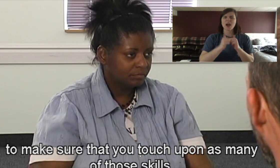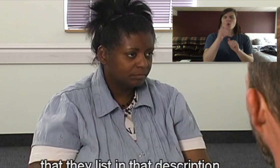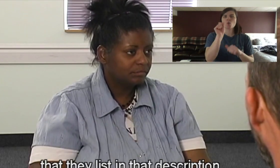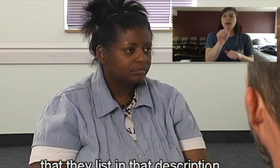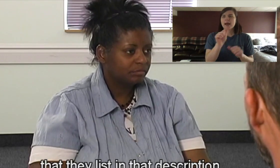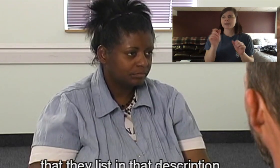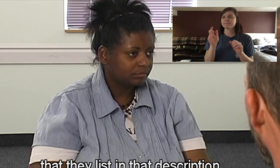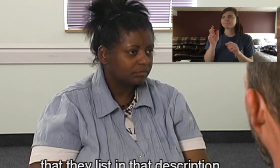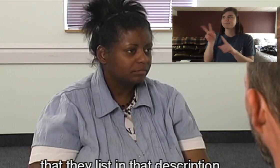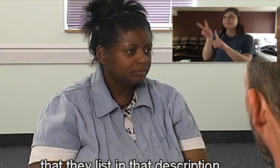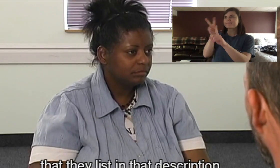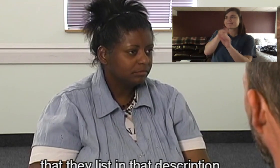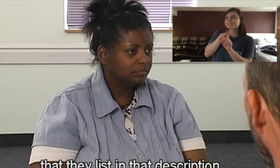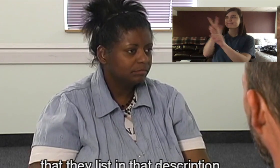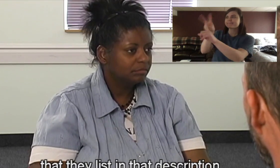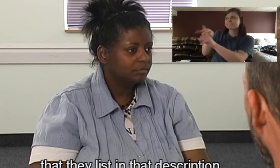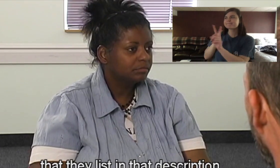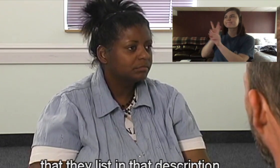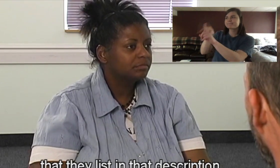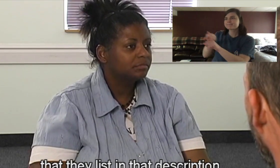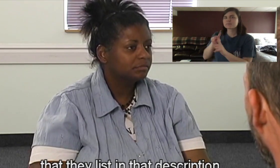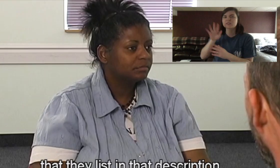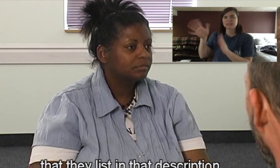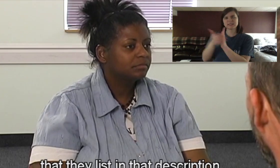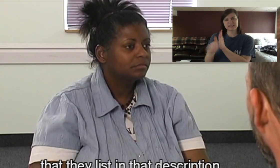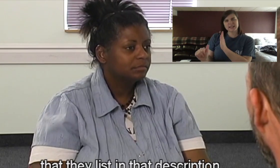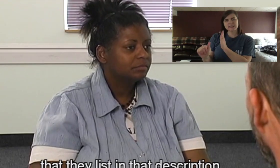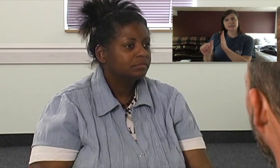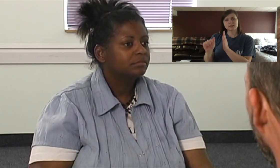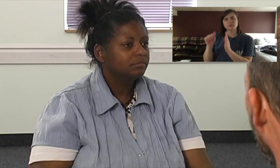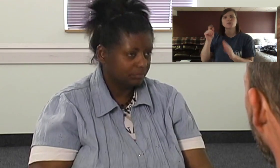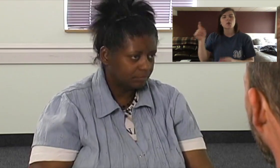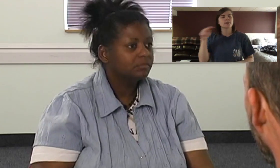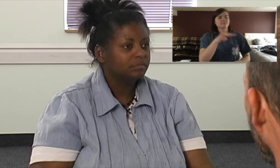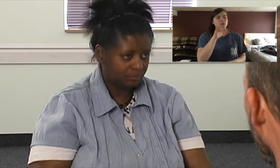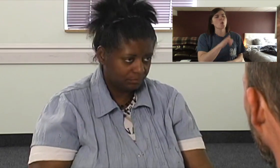upon as many of those skills that they list in that description.